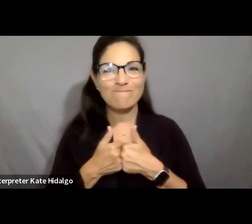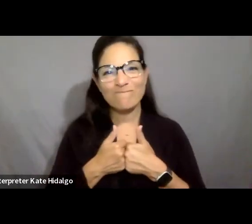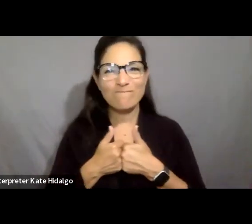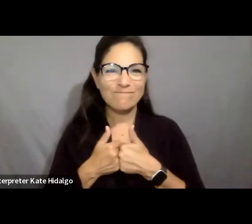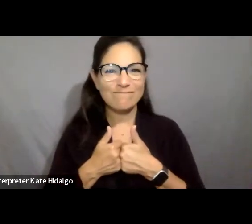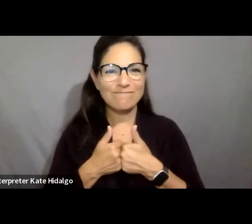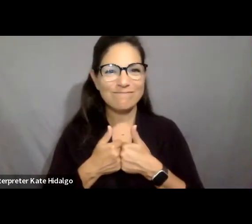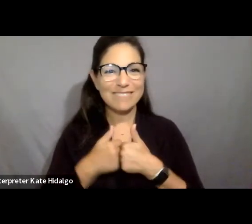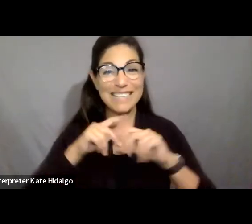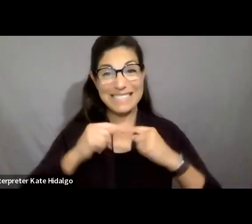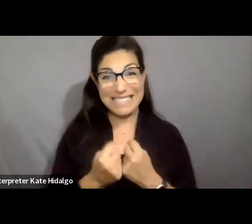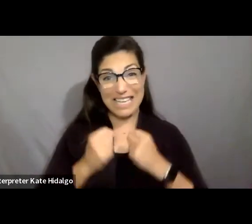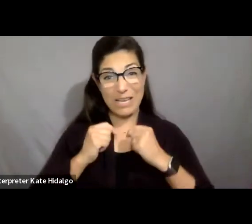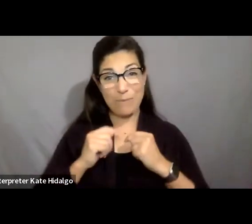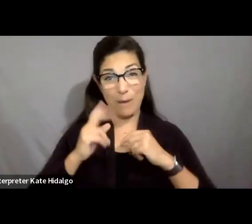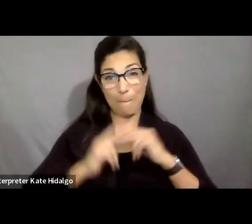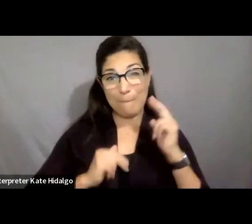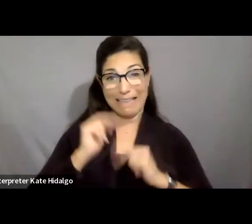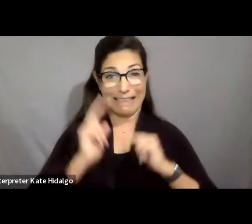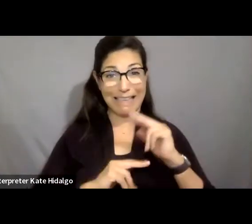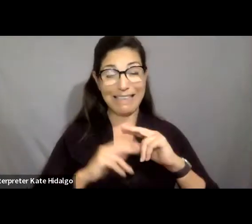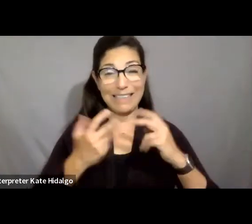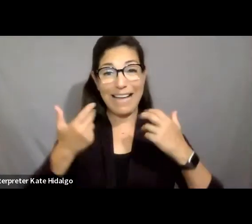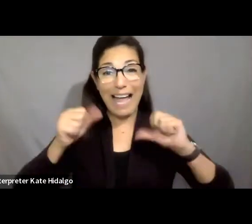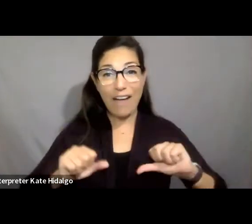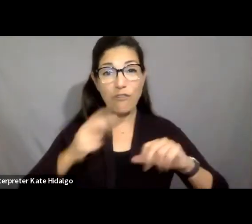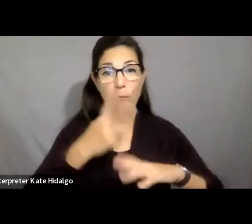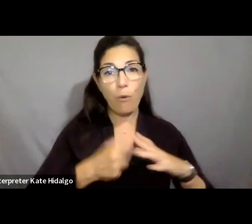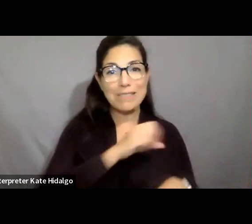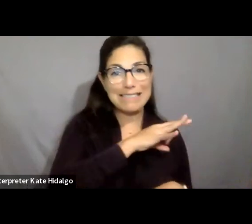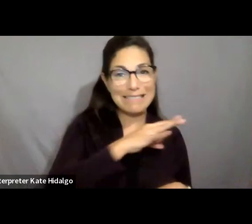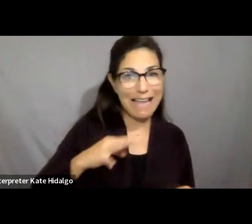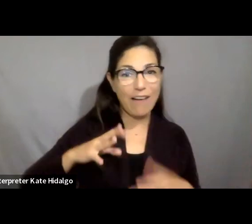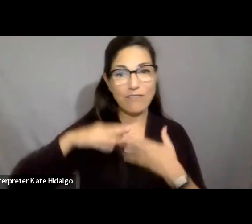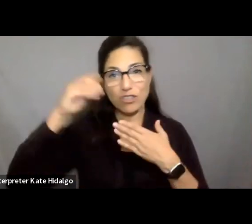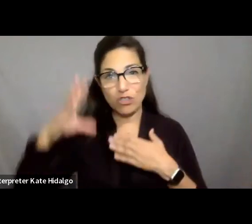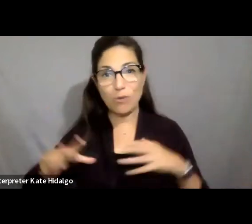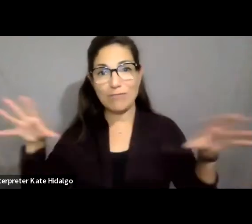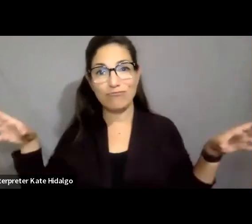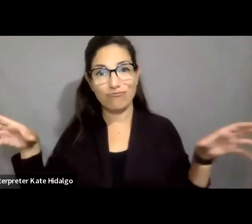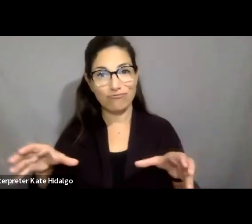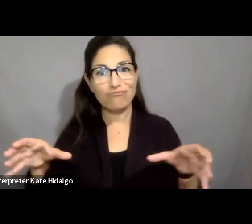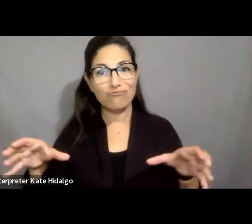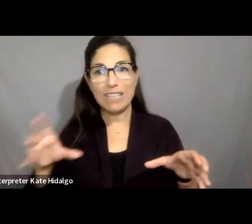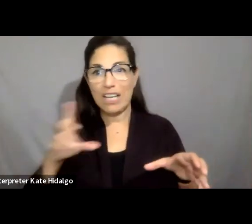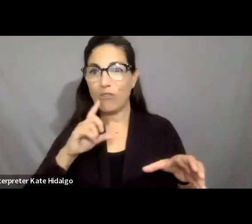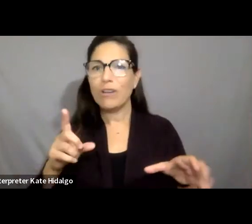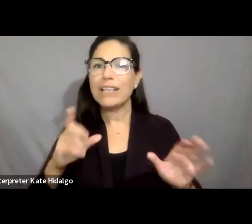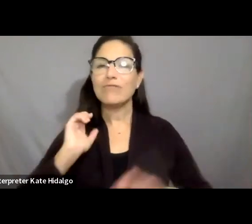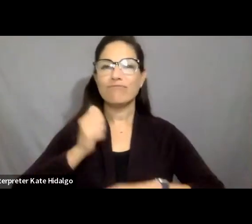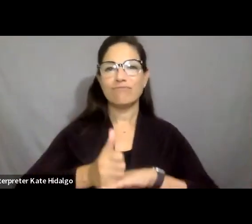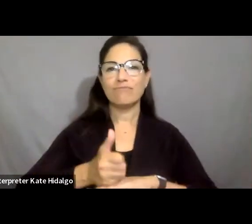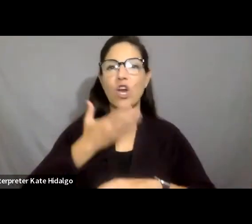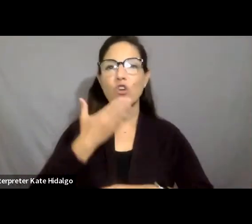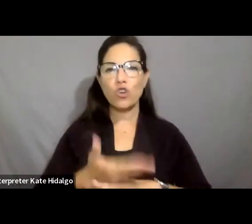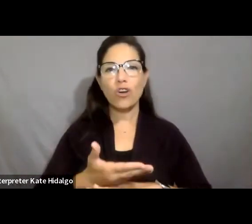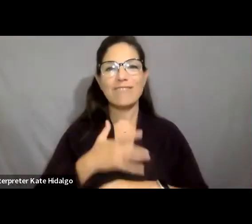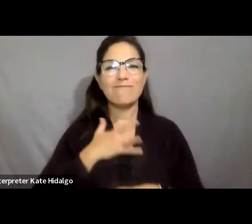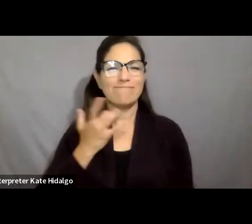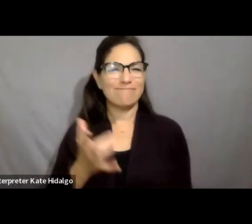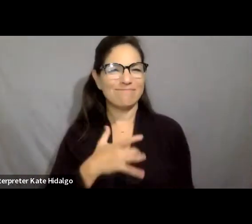I don't know, team building kind of efforts that you do with both staff and the students. I think that really sets a good tone.